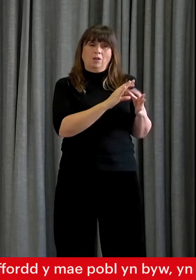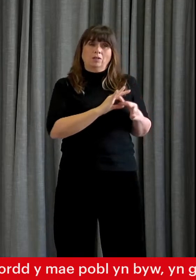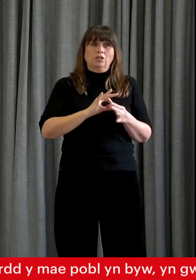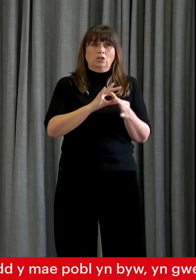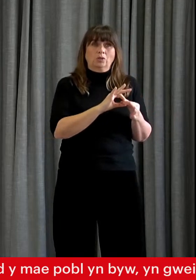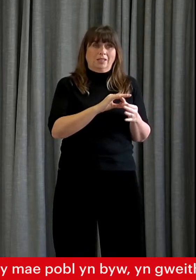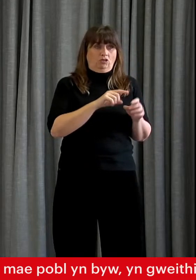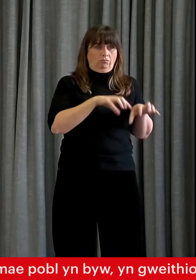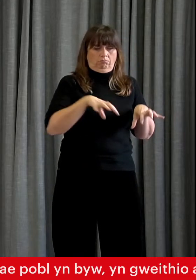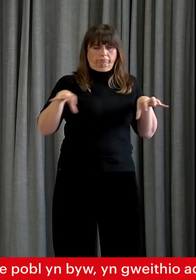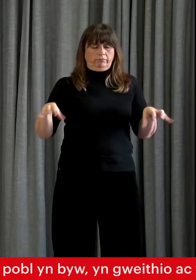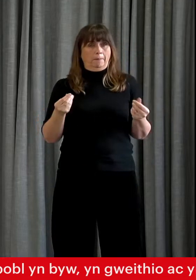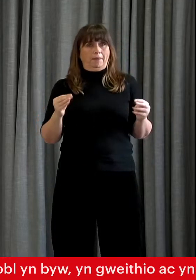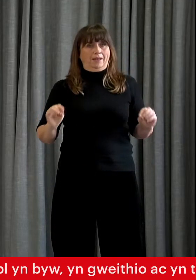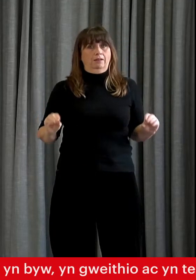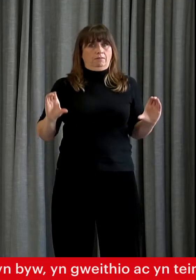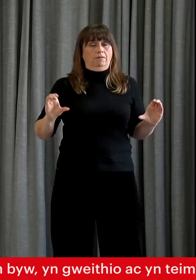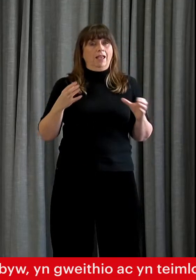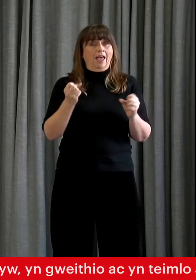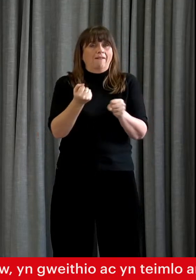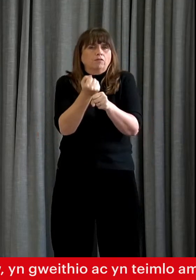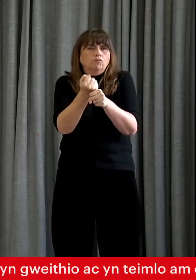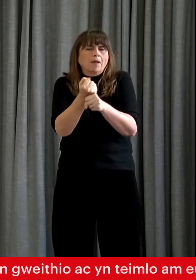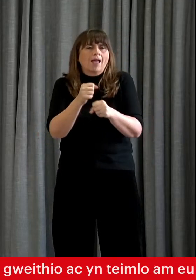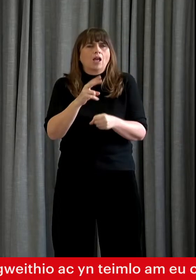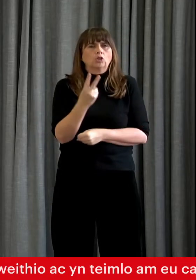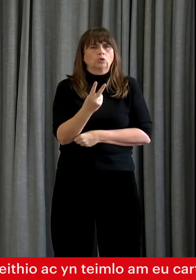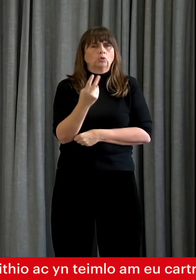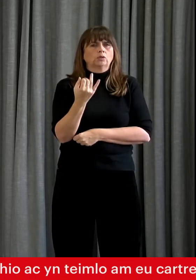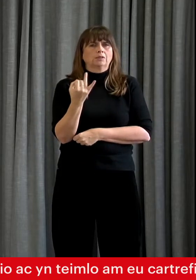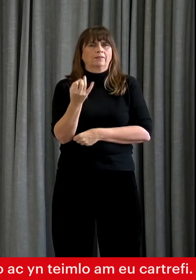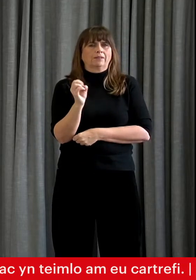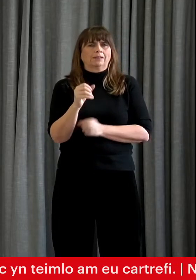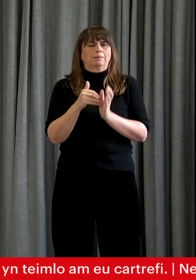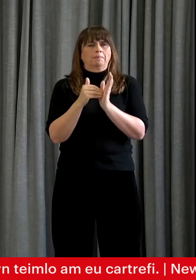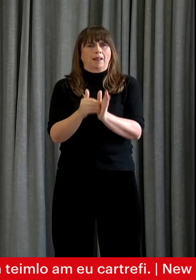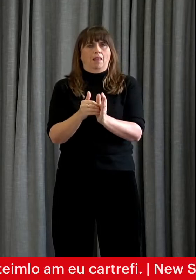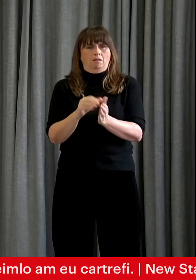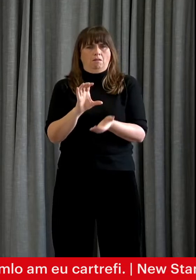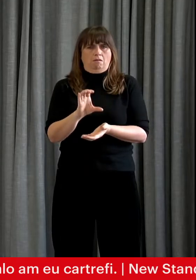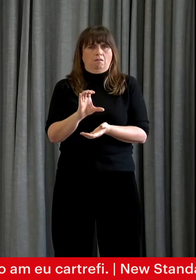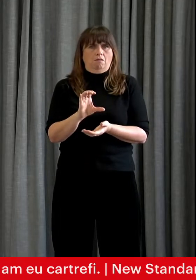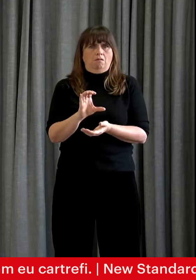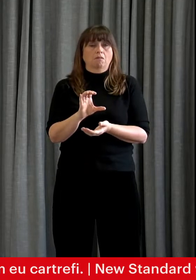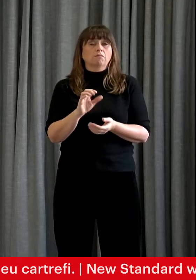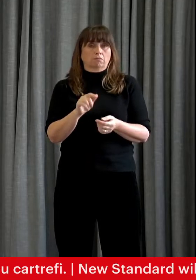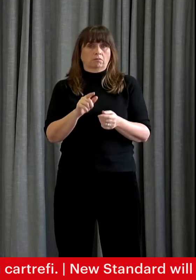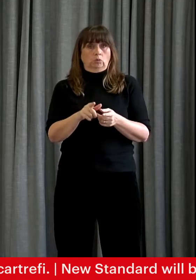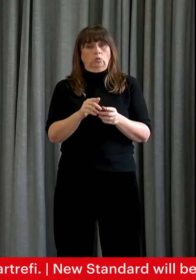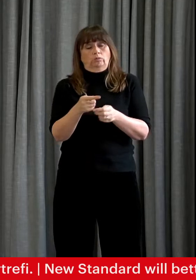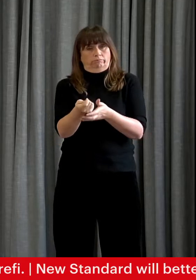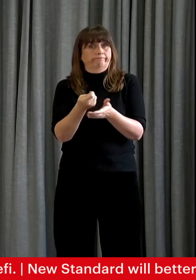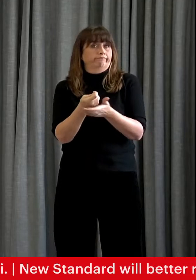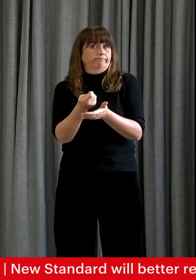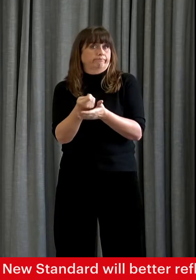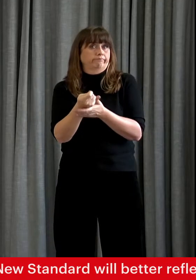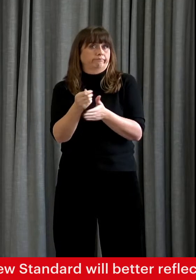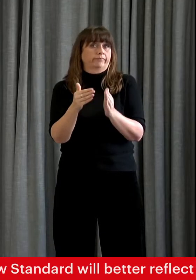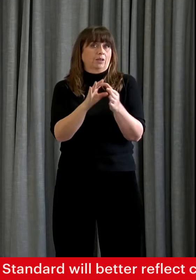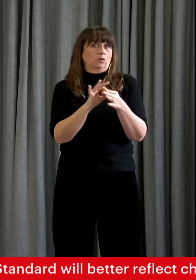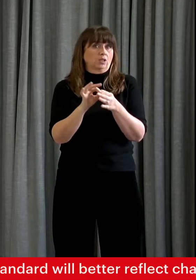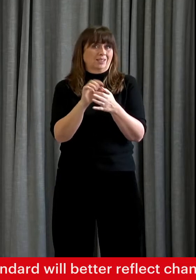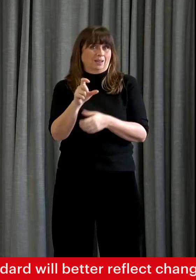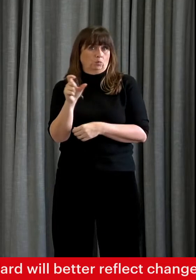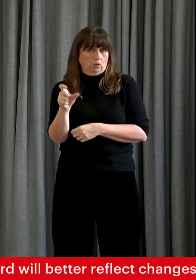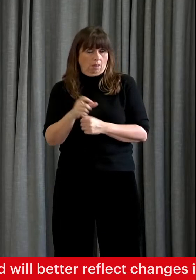associations, we have the optimised retrofit programme providing 270 million over this term of government to social housing. However,